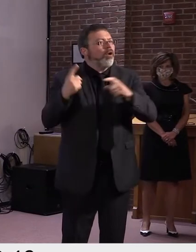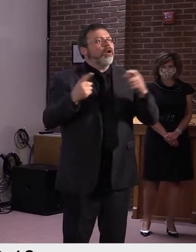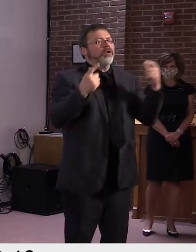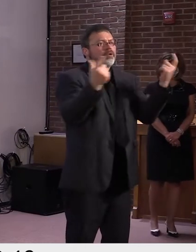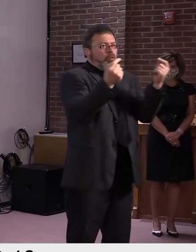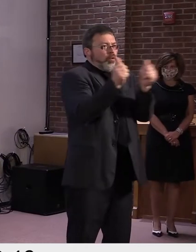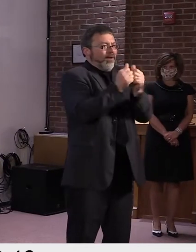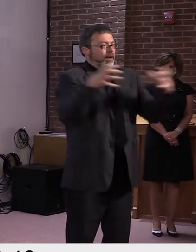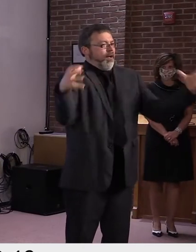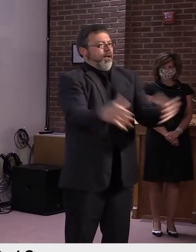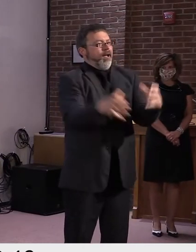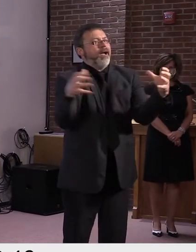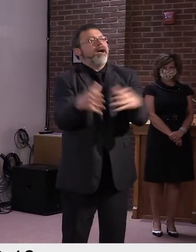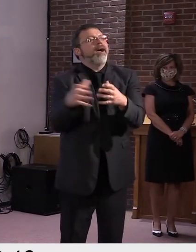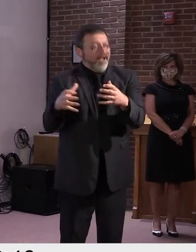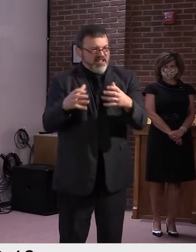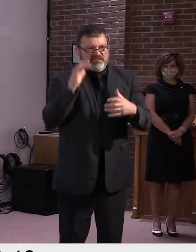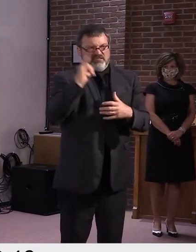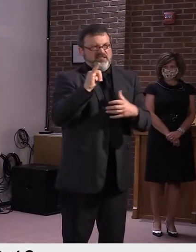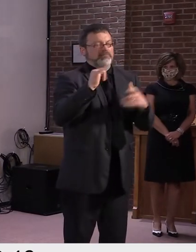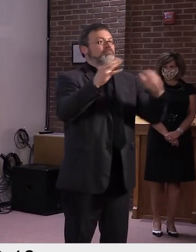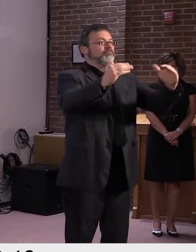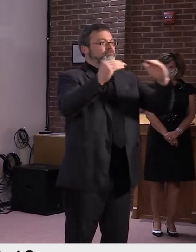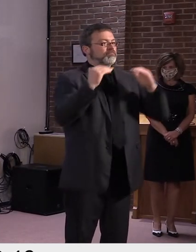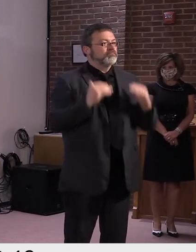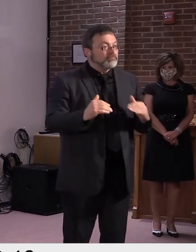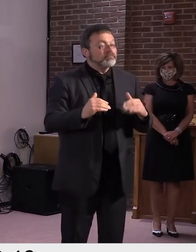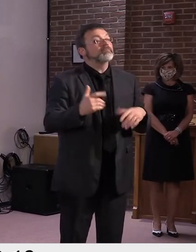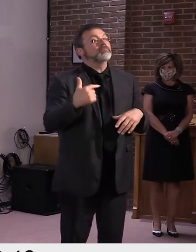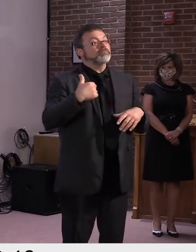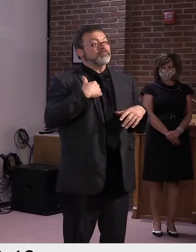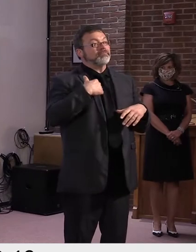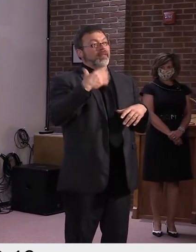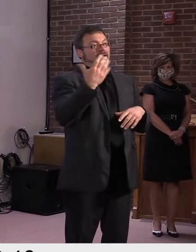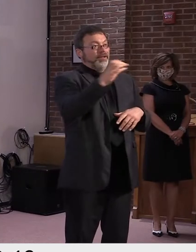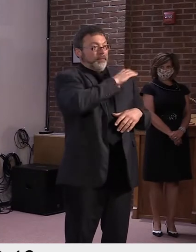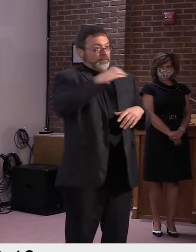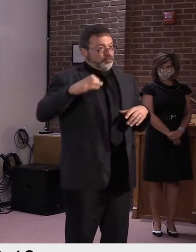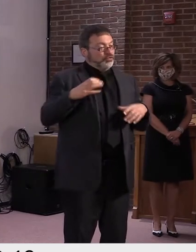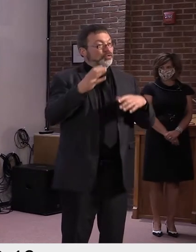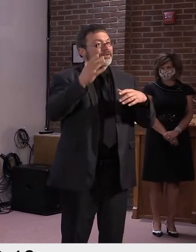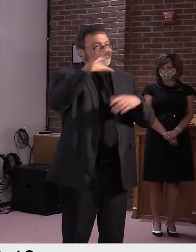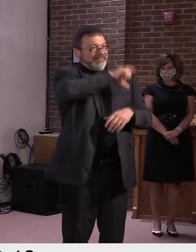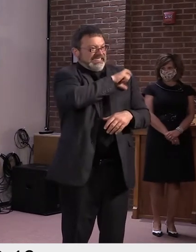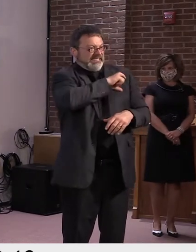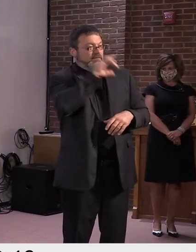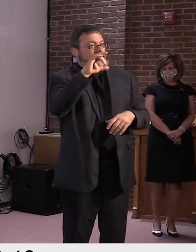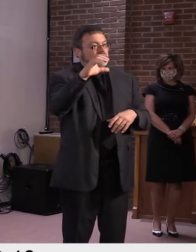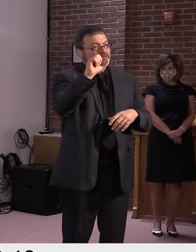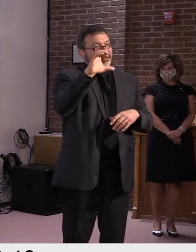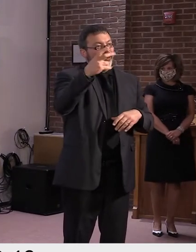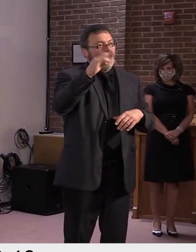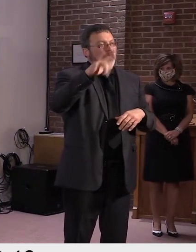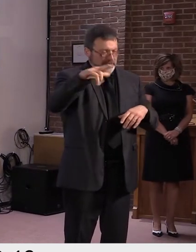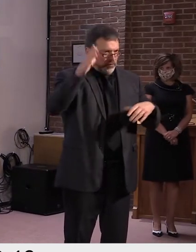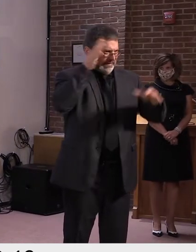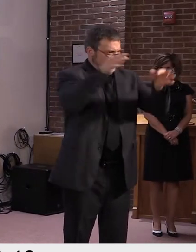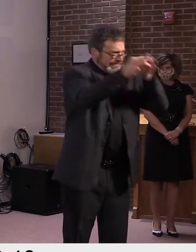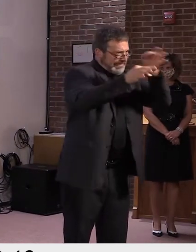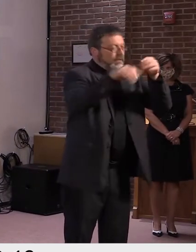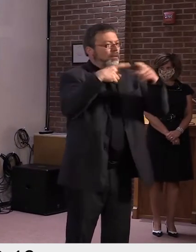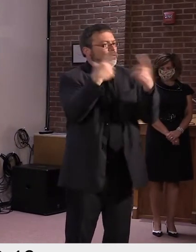Commissioner Sherling and Dr. Levine will also provide some tips to help us stay safe as we look to have some fun over